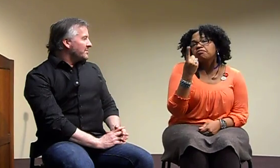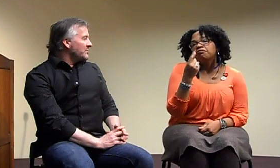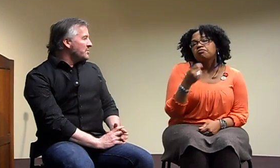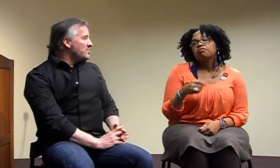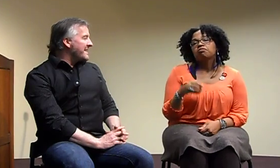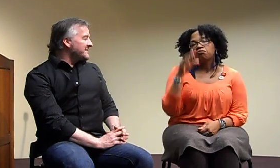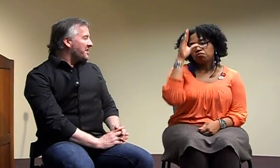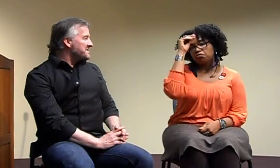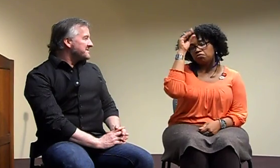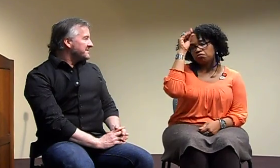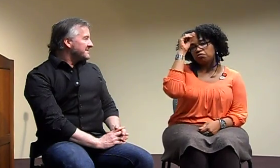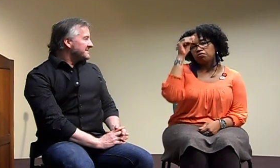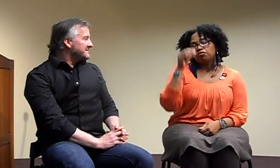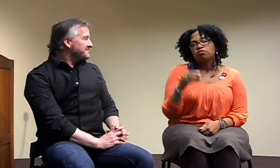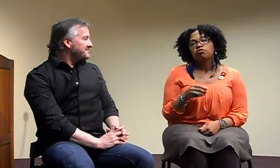who read a lot,